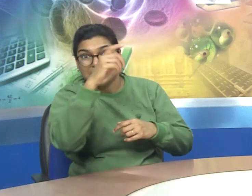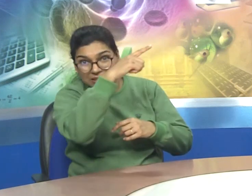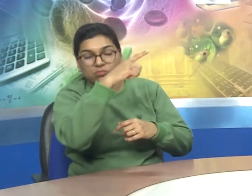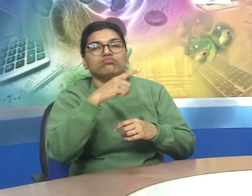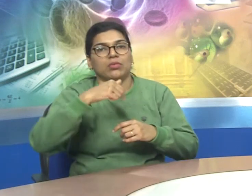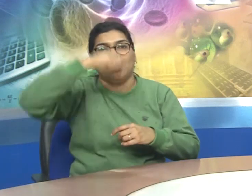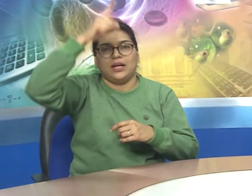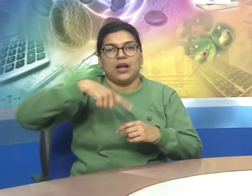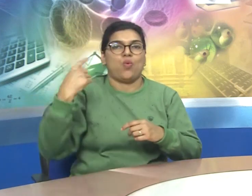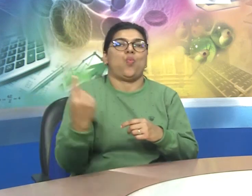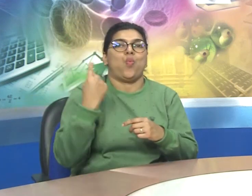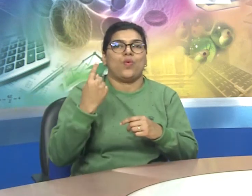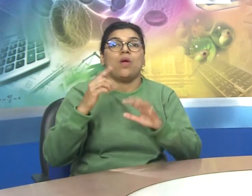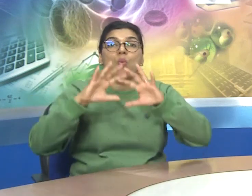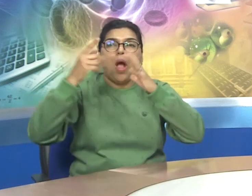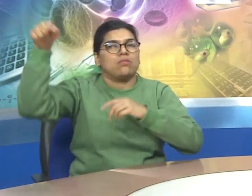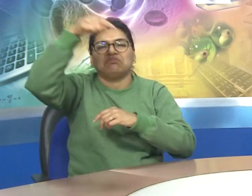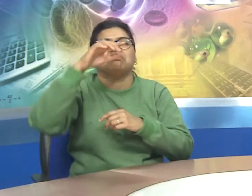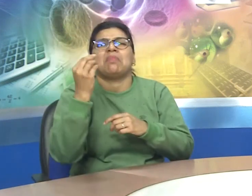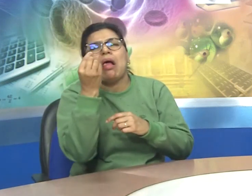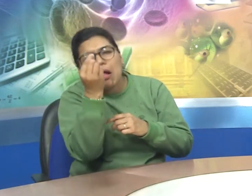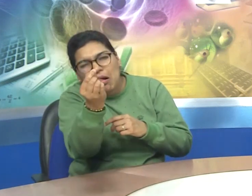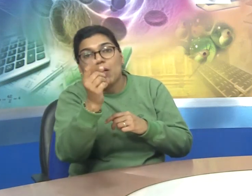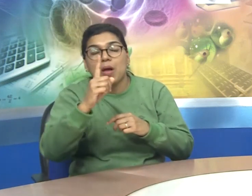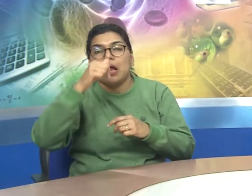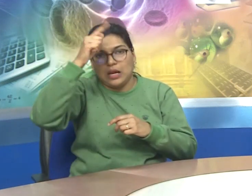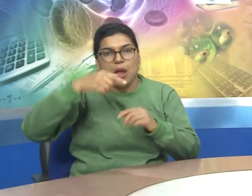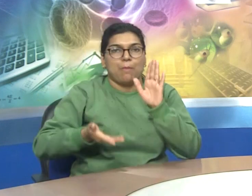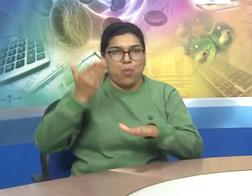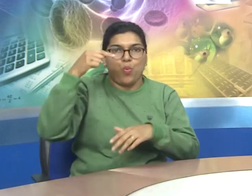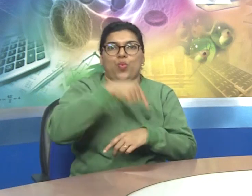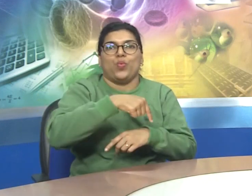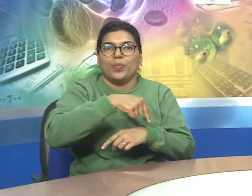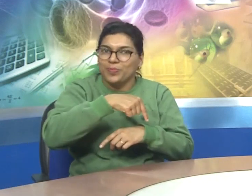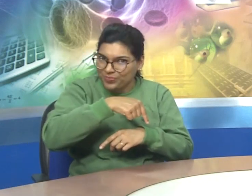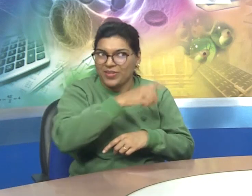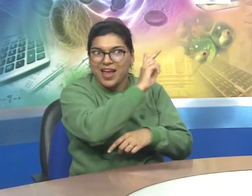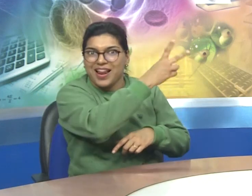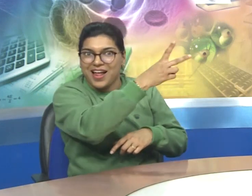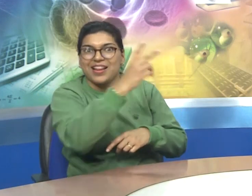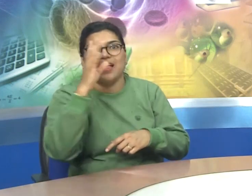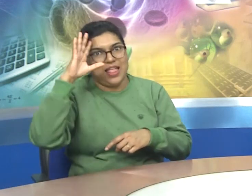purpose and the last column CC is used for our own